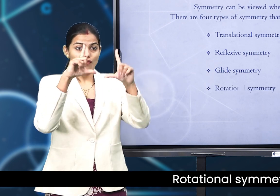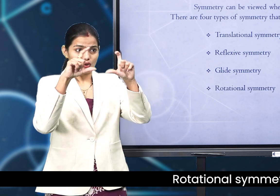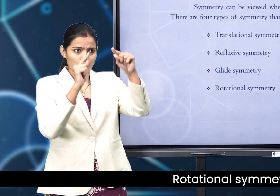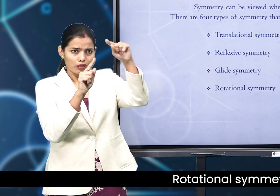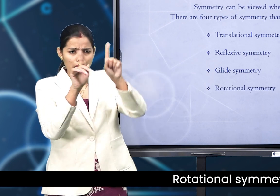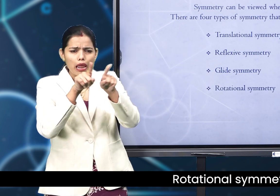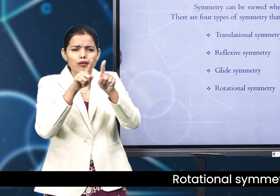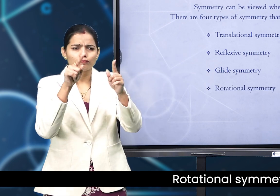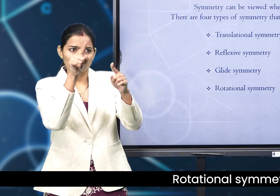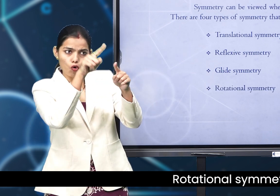rotational symmetry,